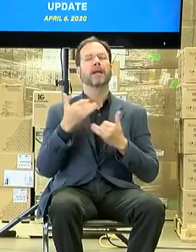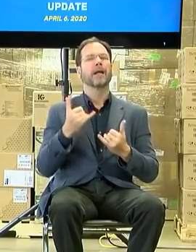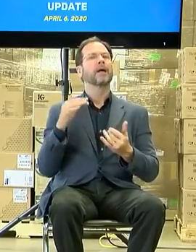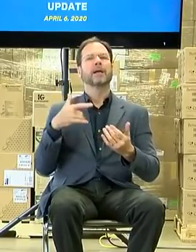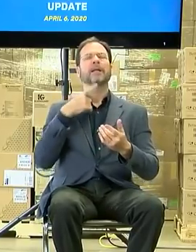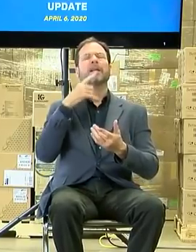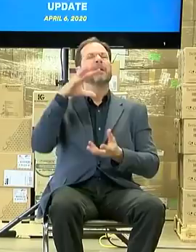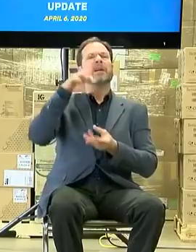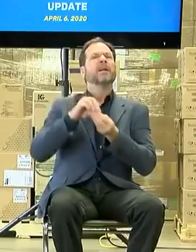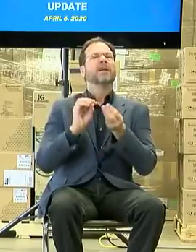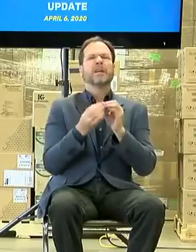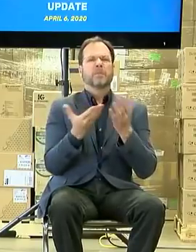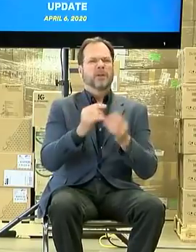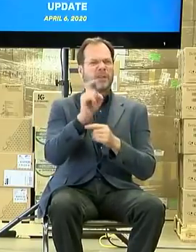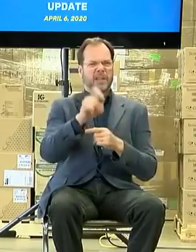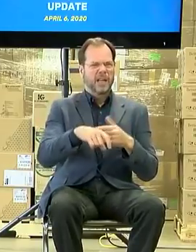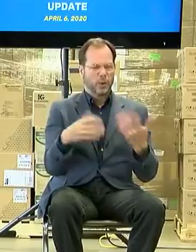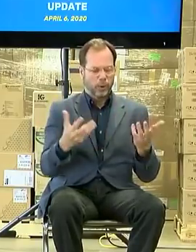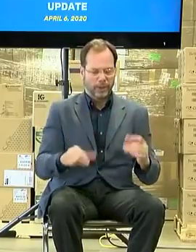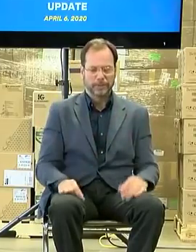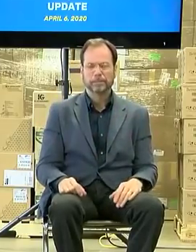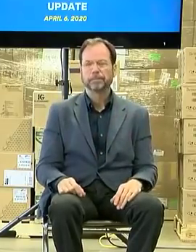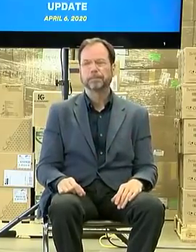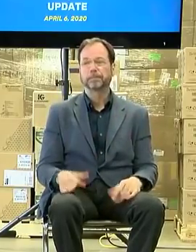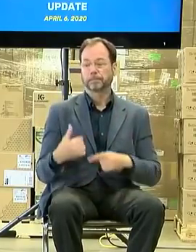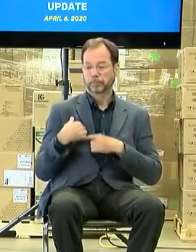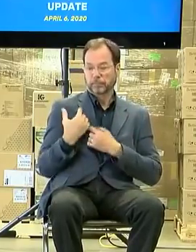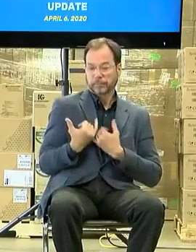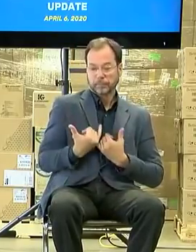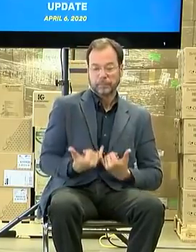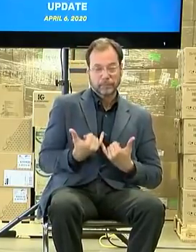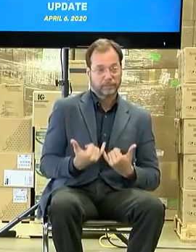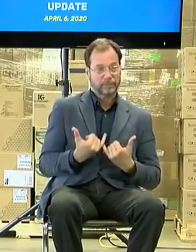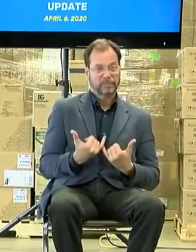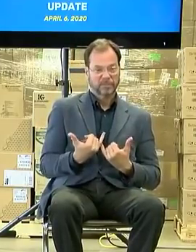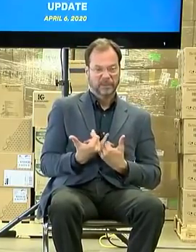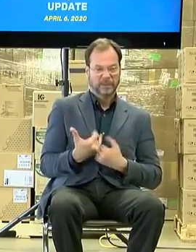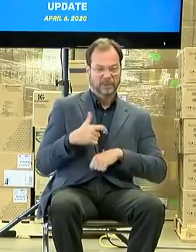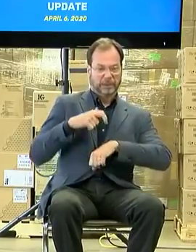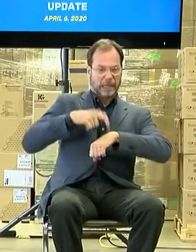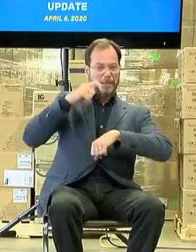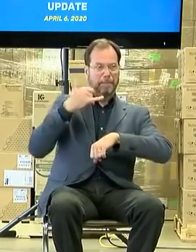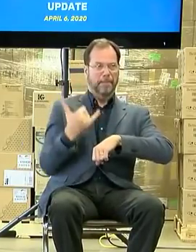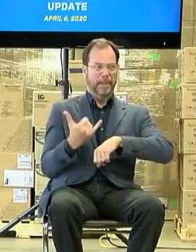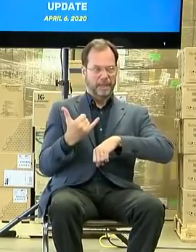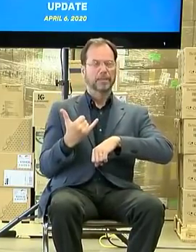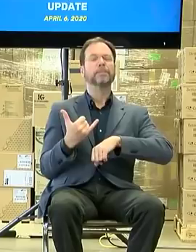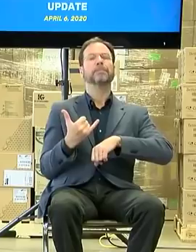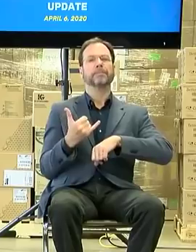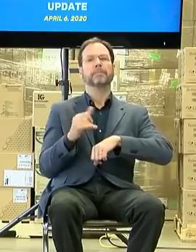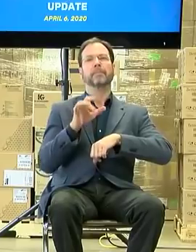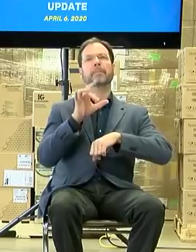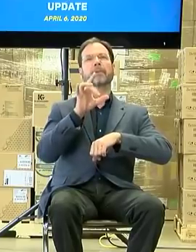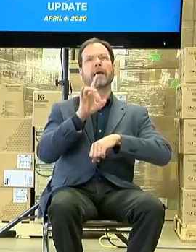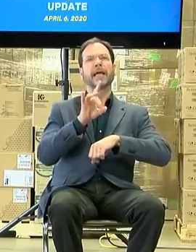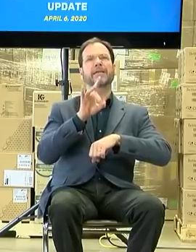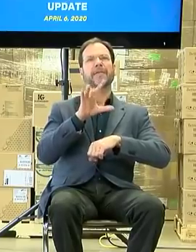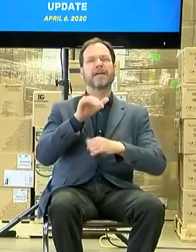Texas. As of today, as of this hour, there have been